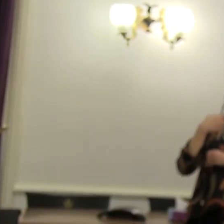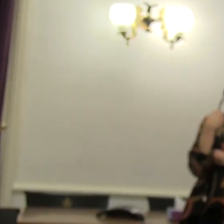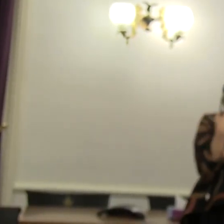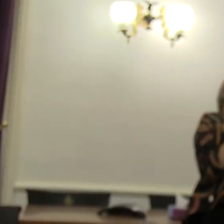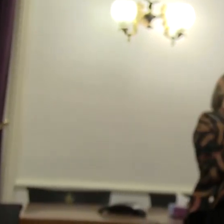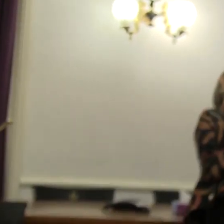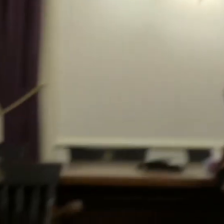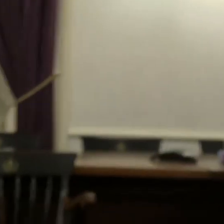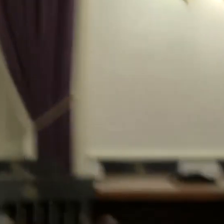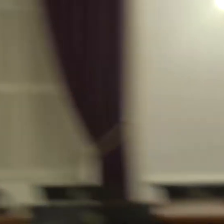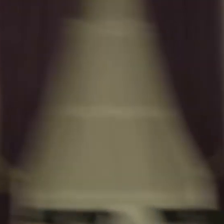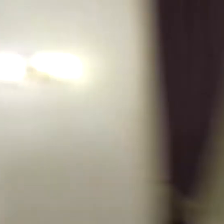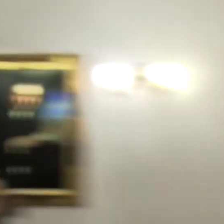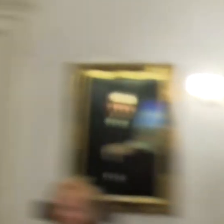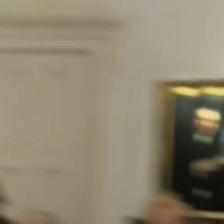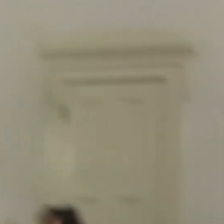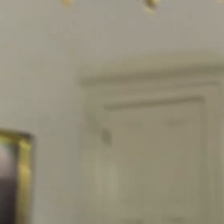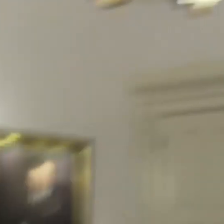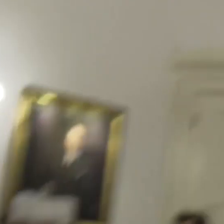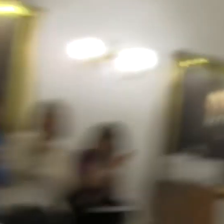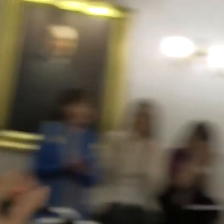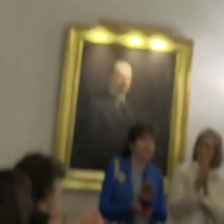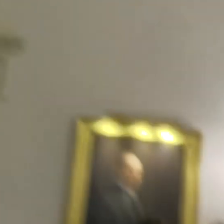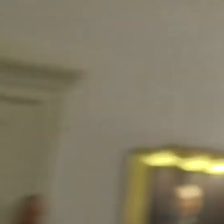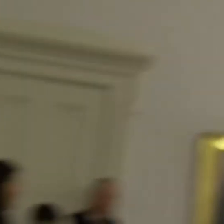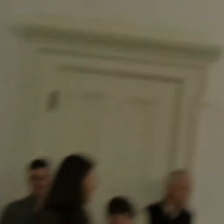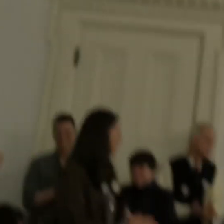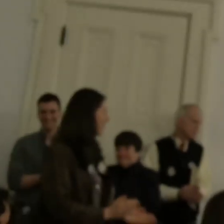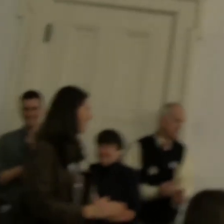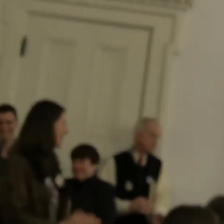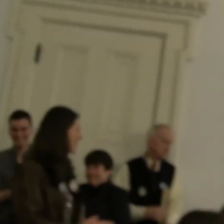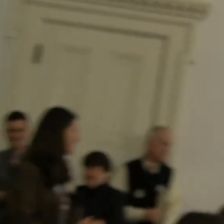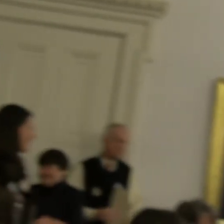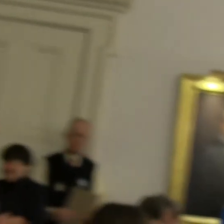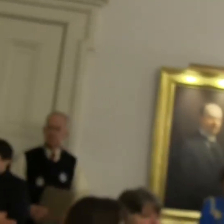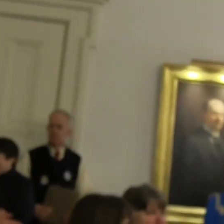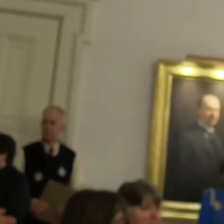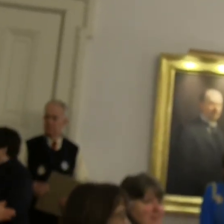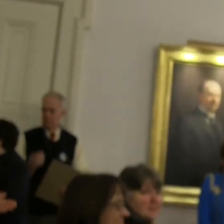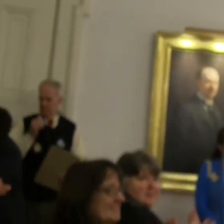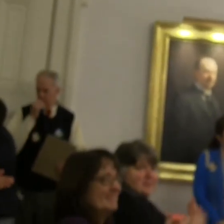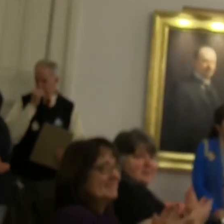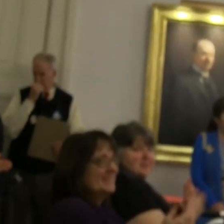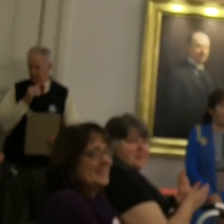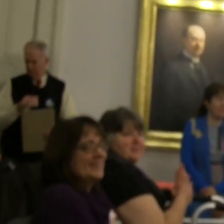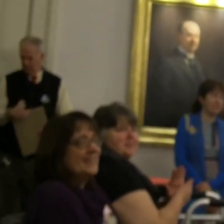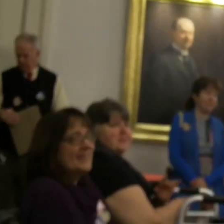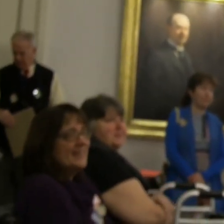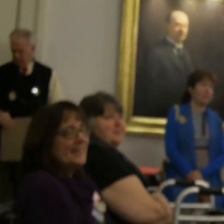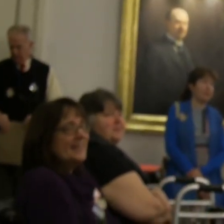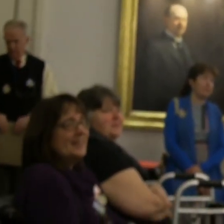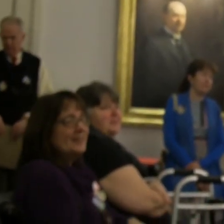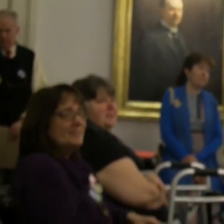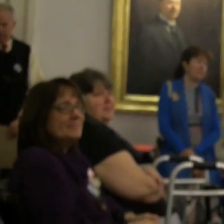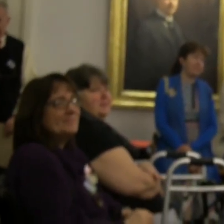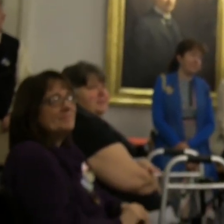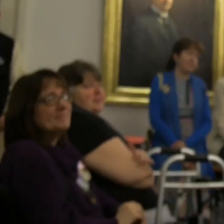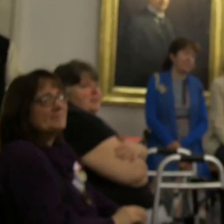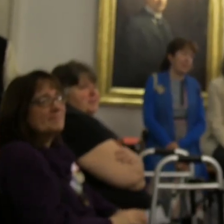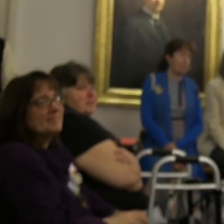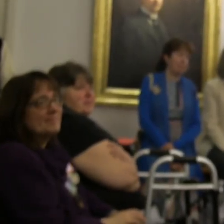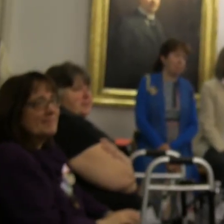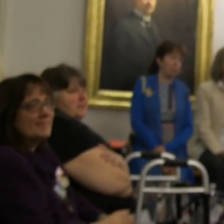this part, I want to recognize Stephanie Monti, our amazing event coordinator from the Vermont Center for Independent Living, and the committee who put this